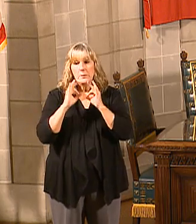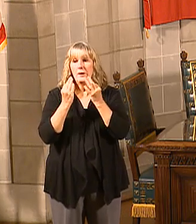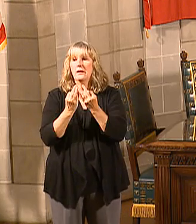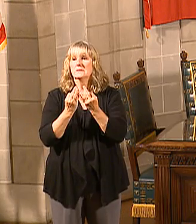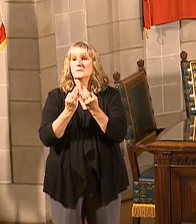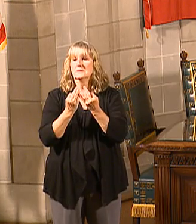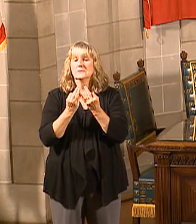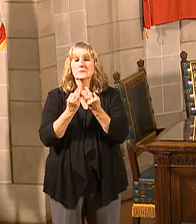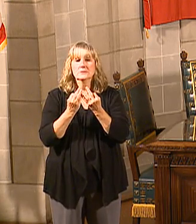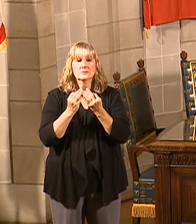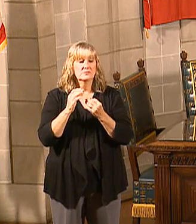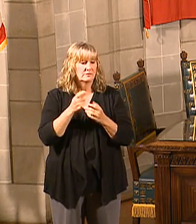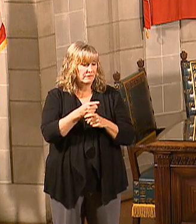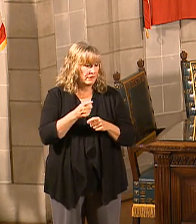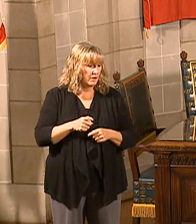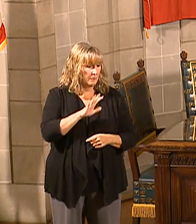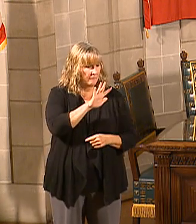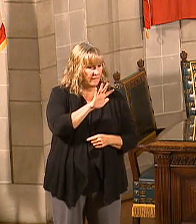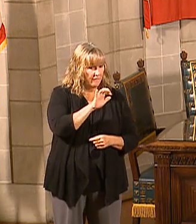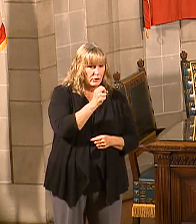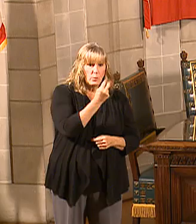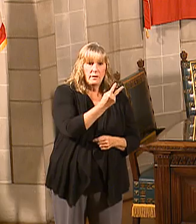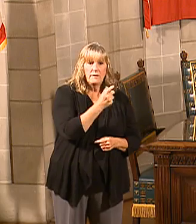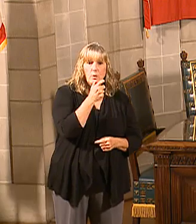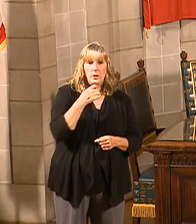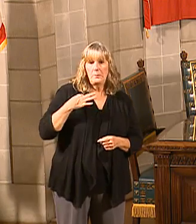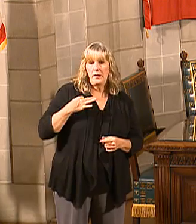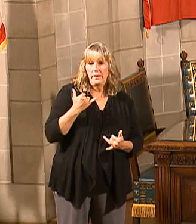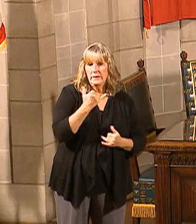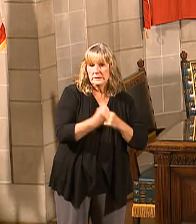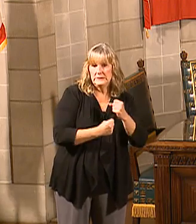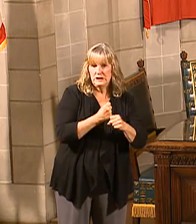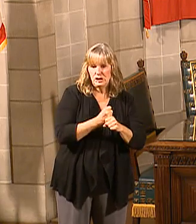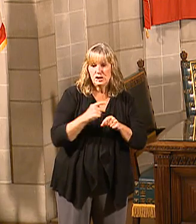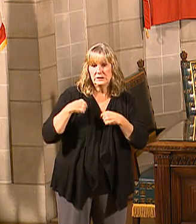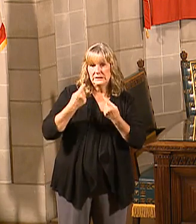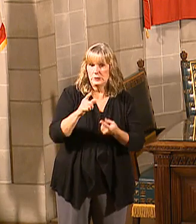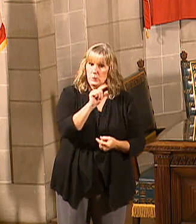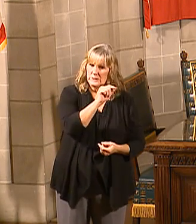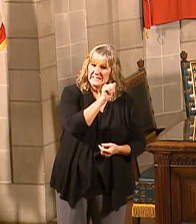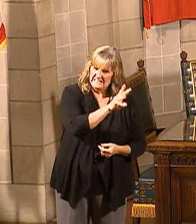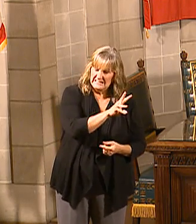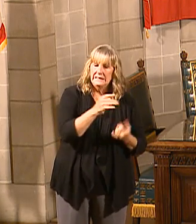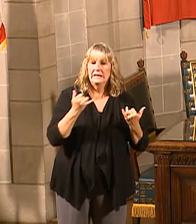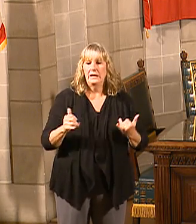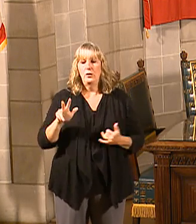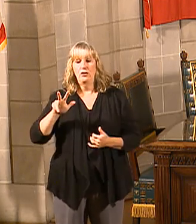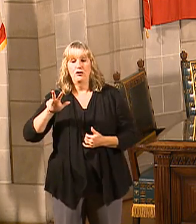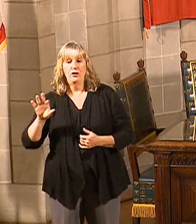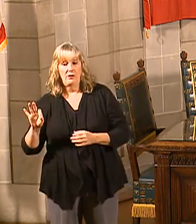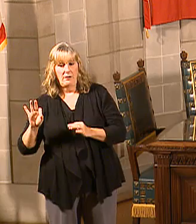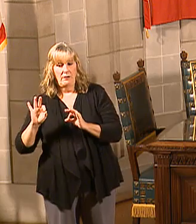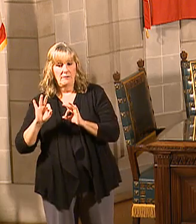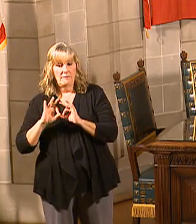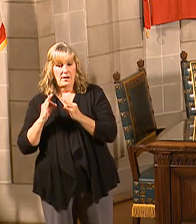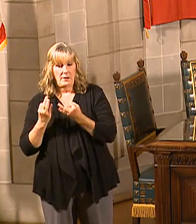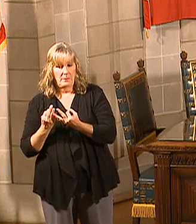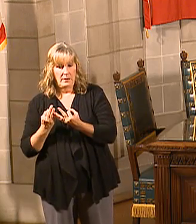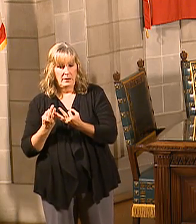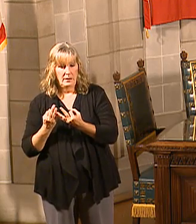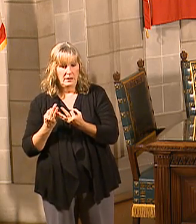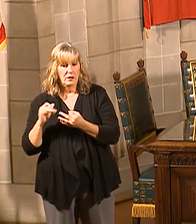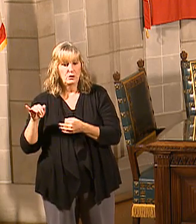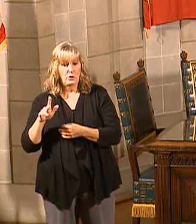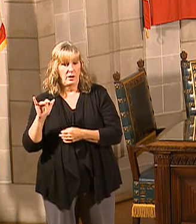of the, I think, 512 that have applied this year. That's since 2016, and this year it's been 39 families, since, I should say, this fiscal year, which starts